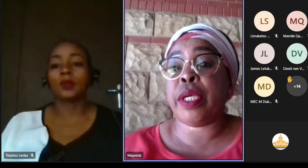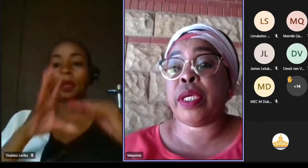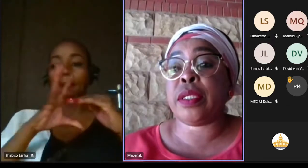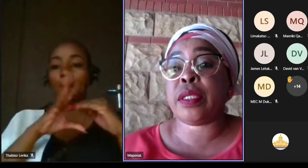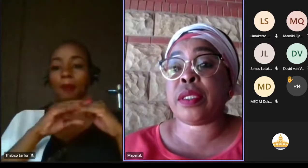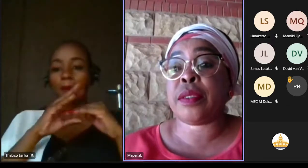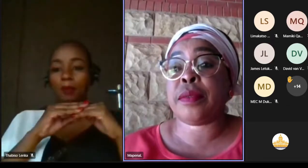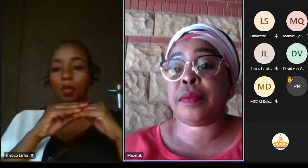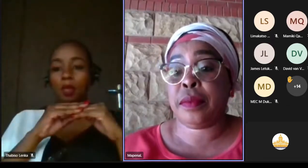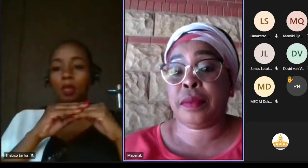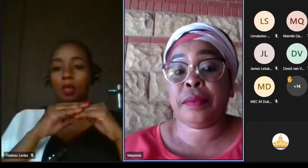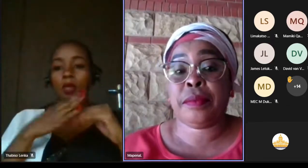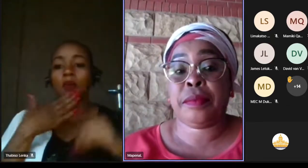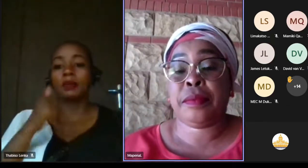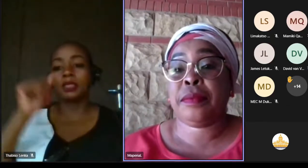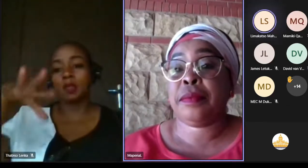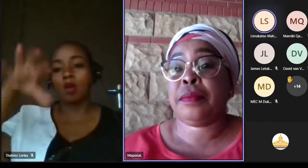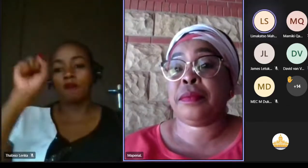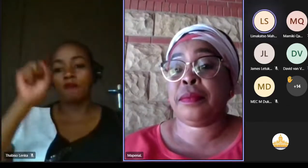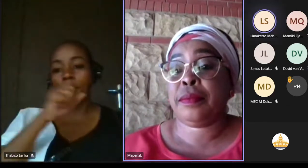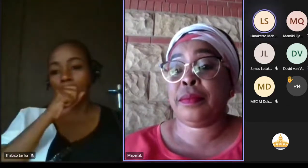Mute, please.